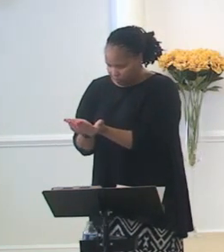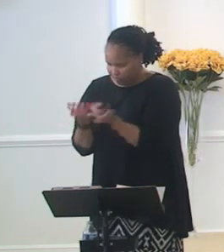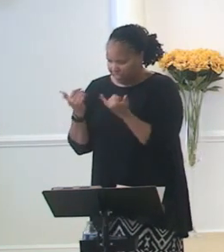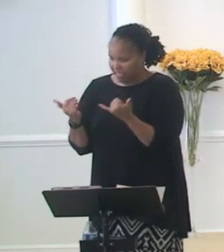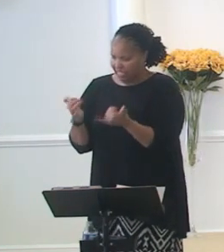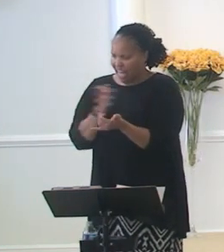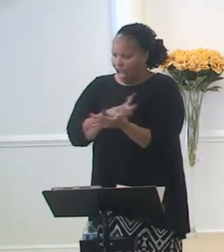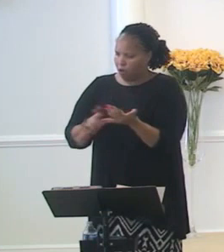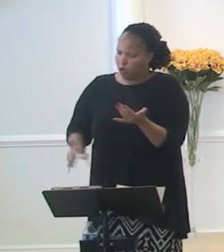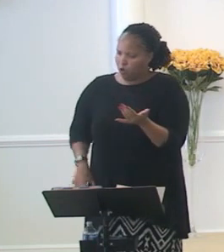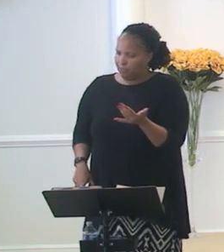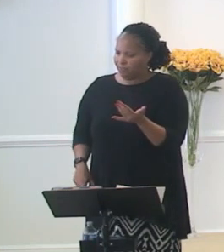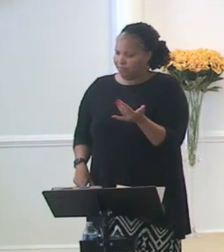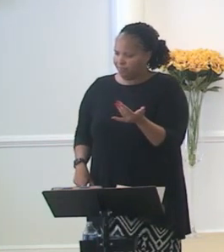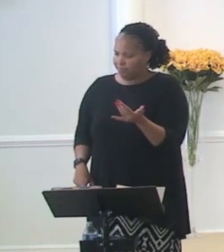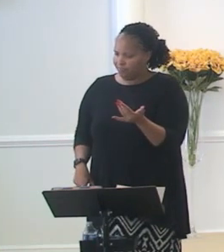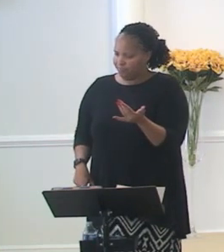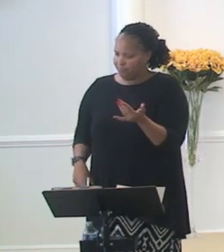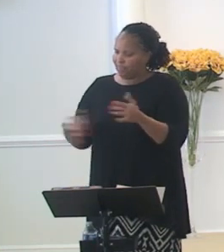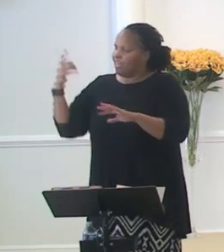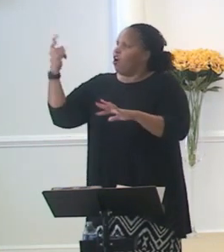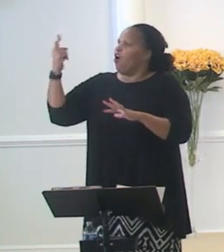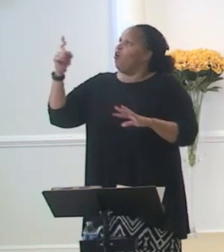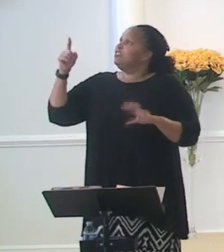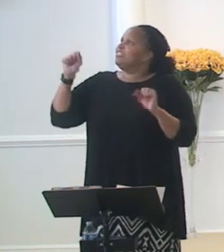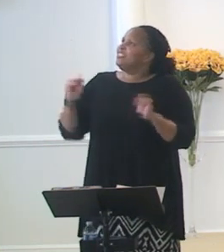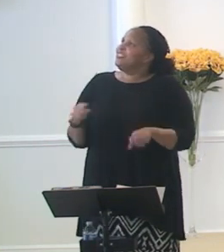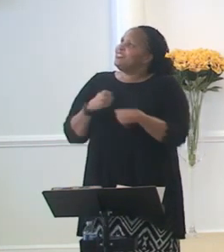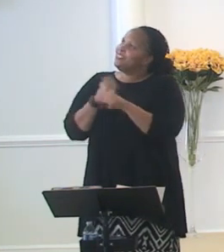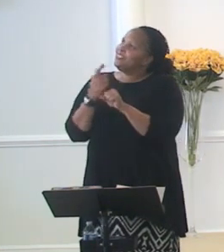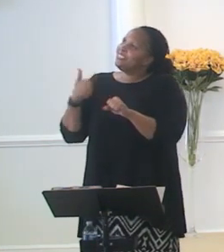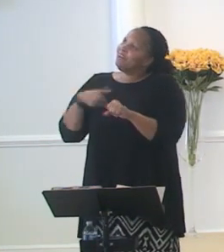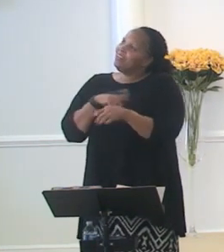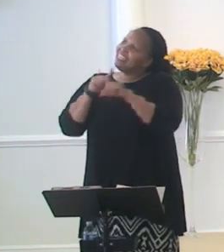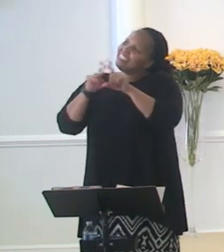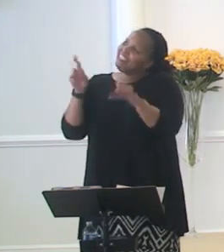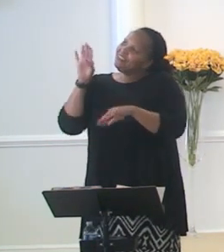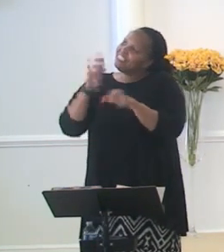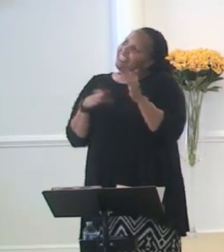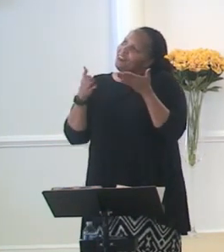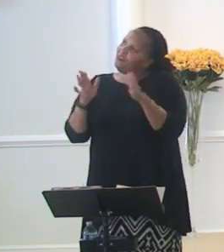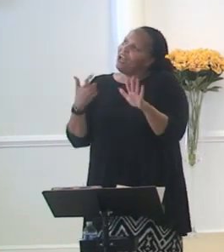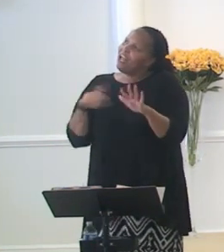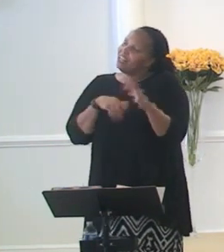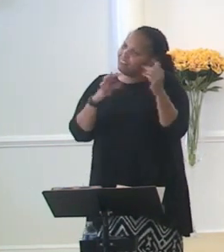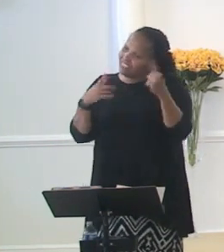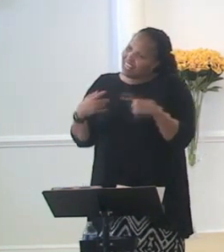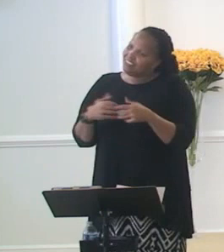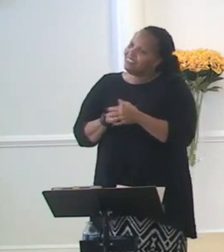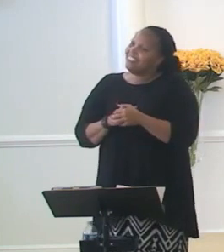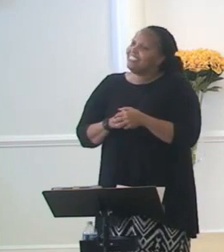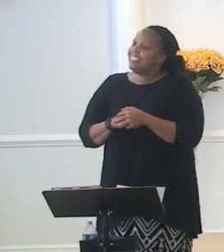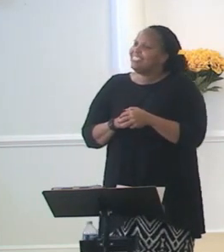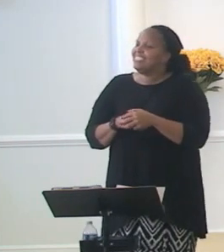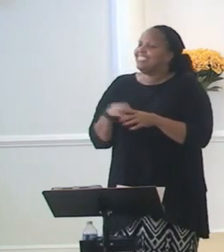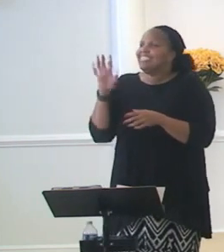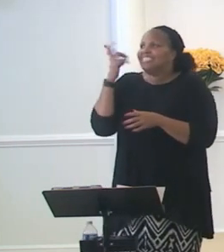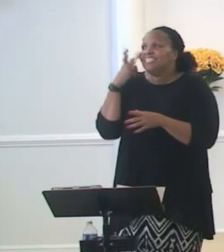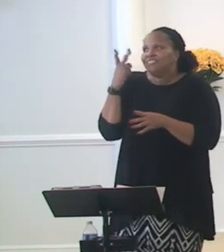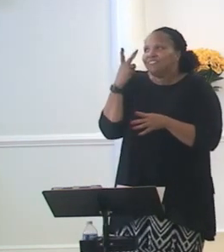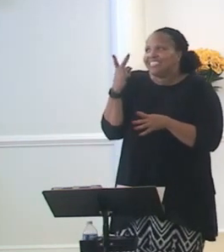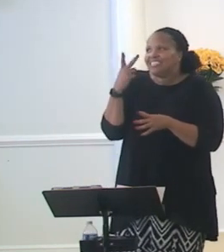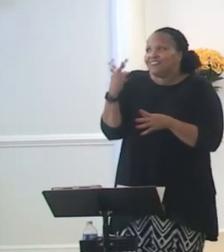Now, Lord, only you can make us different in the way we came in. We look forward to